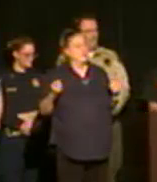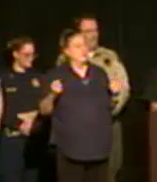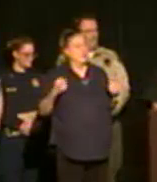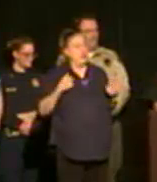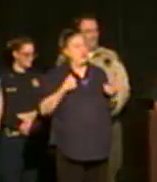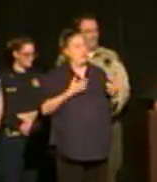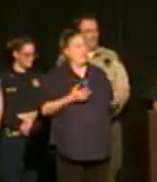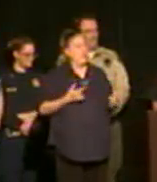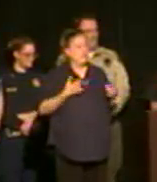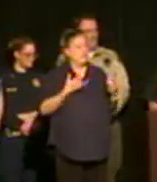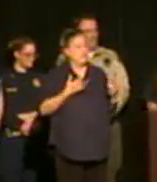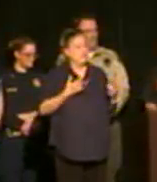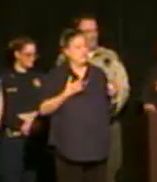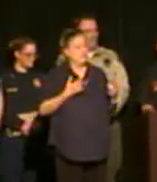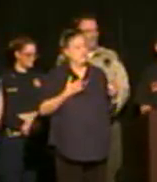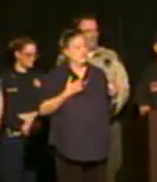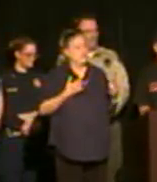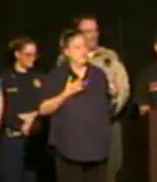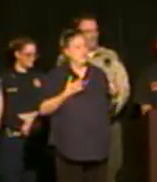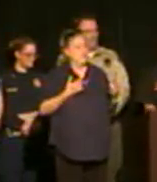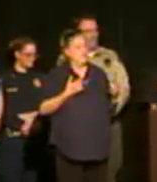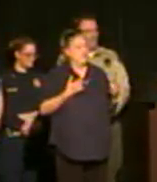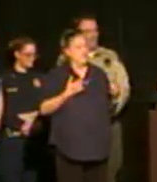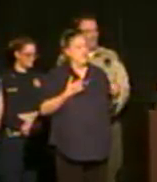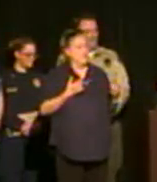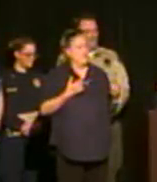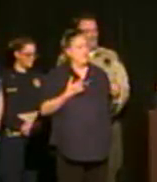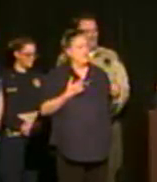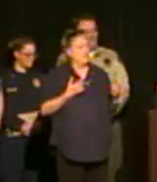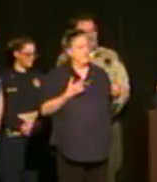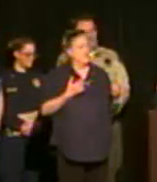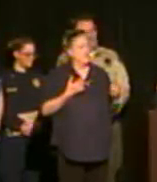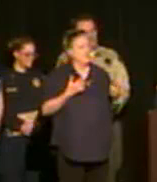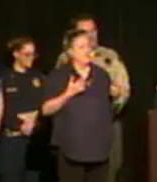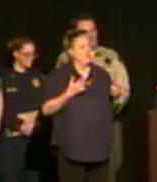I waited, and at